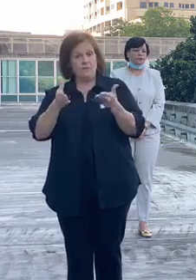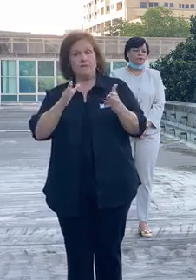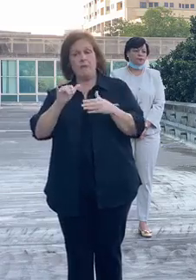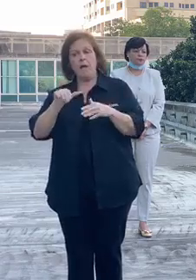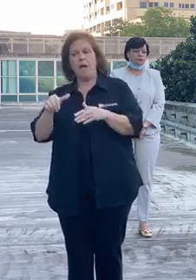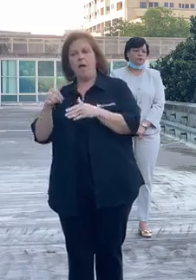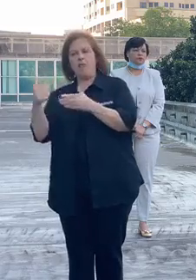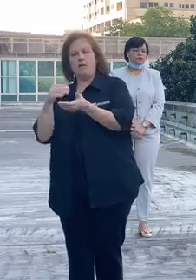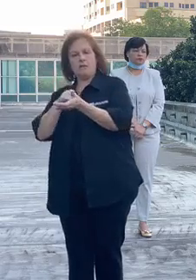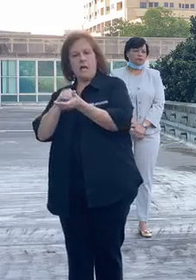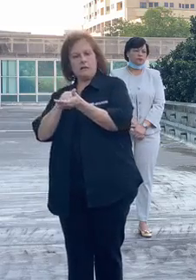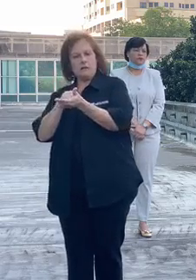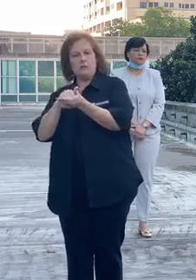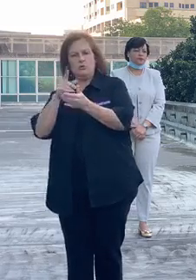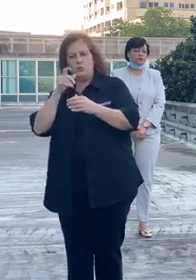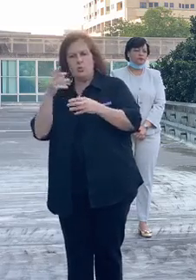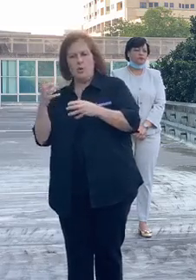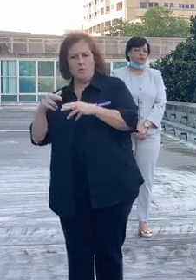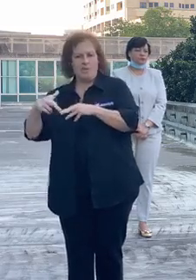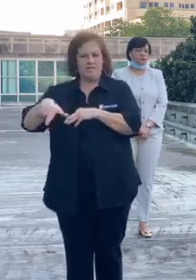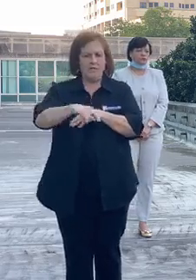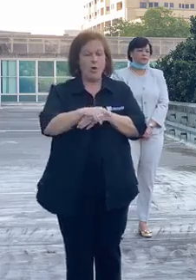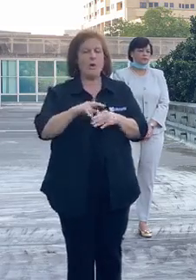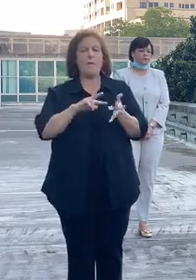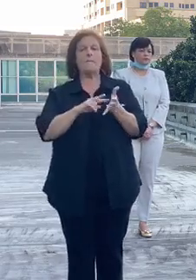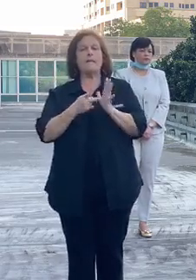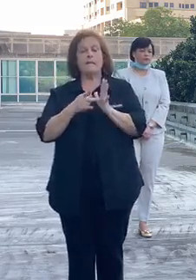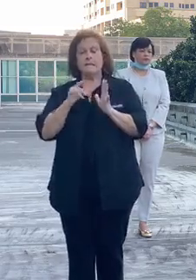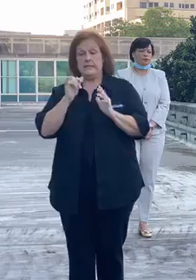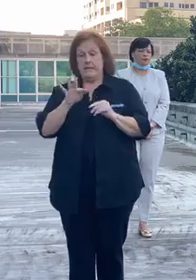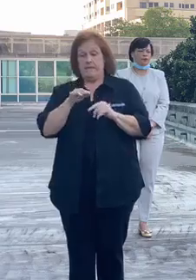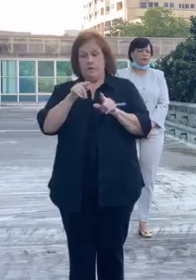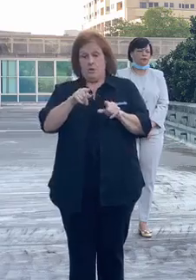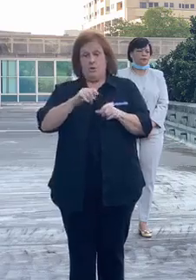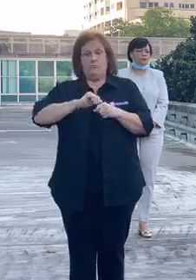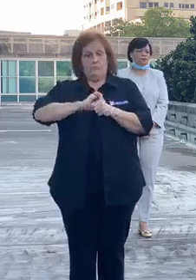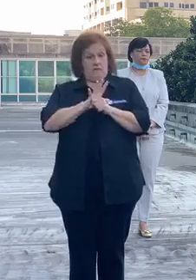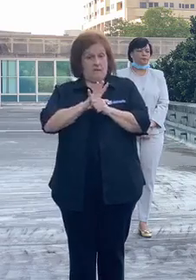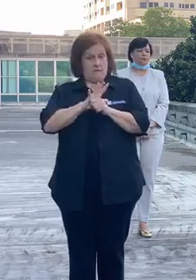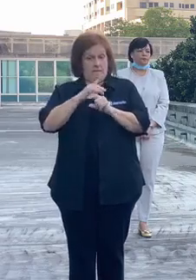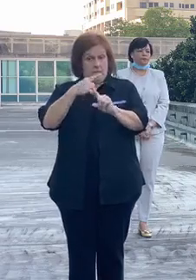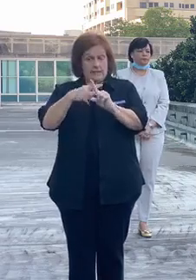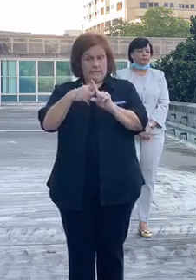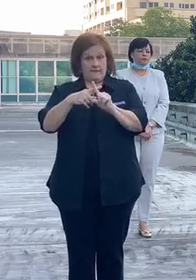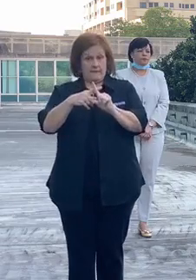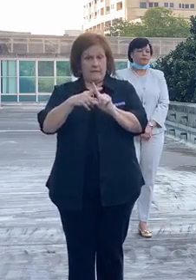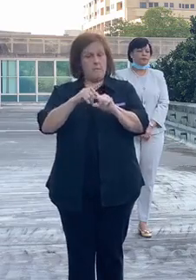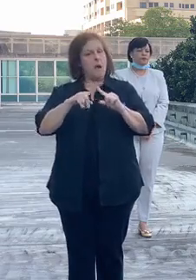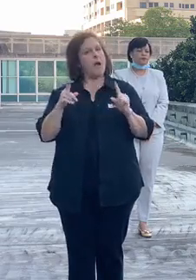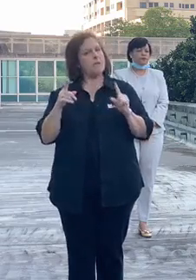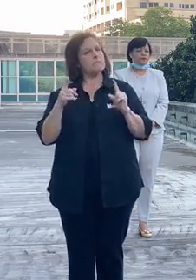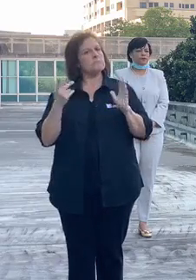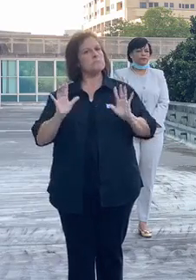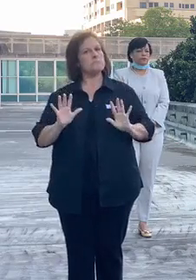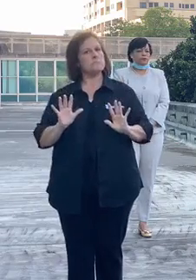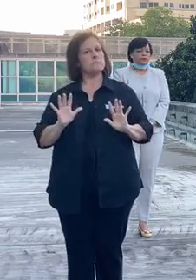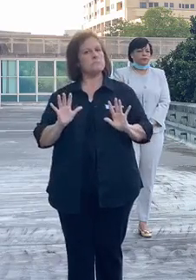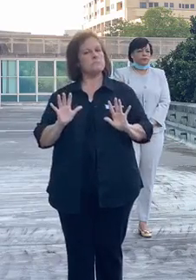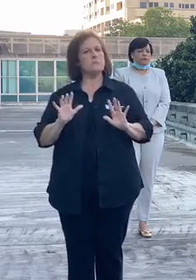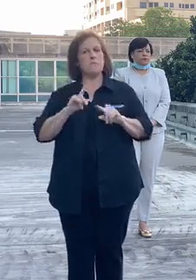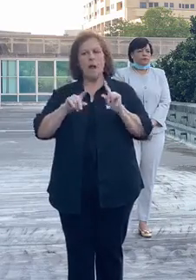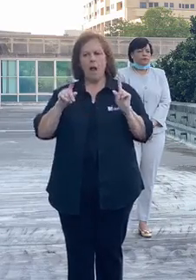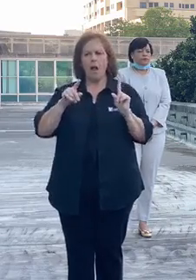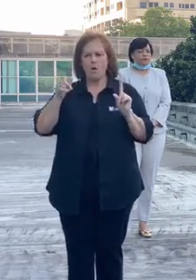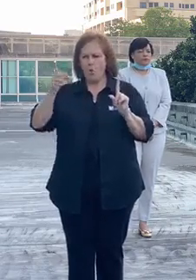in addition to local hospitals. So what that means is that if you're COVID positive and stable, but you're worried